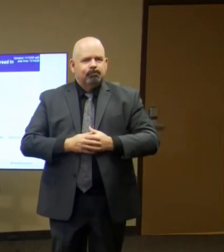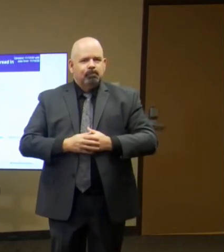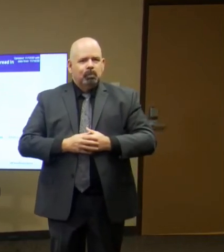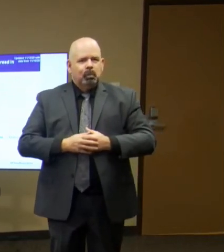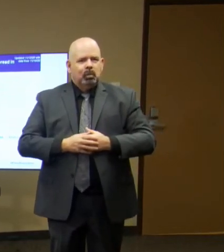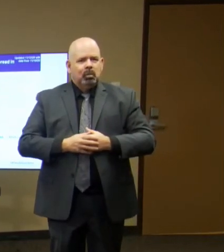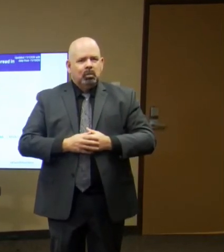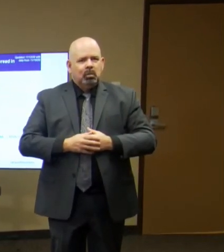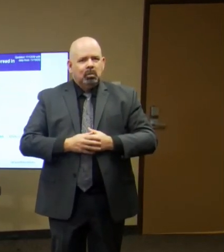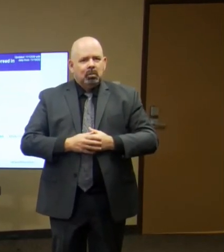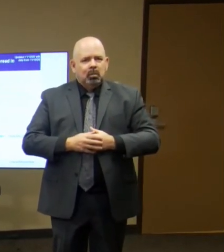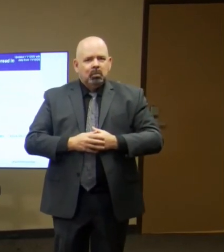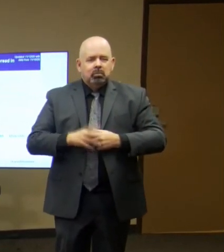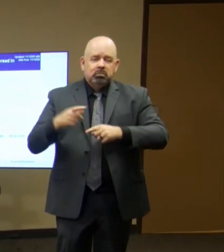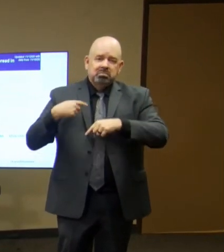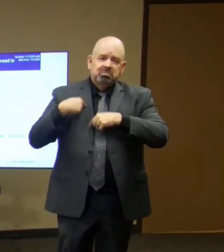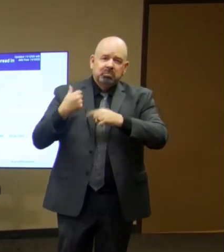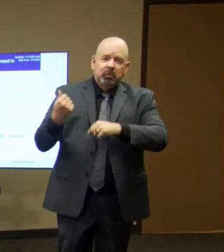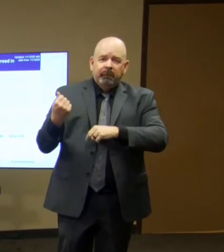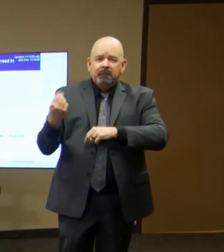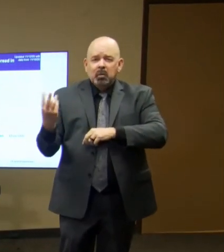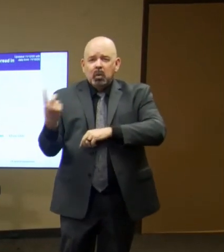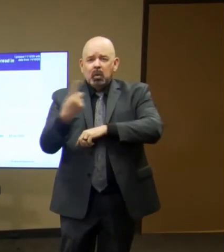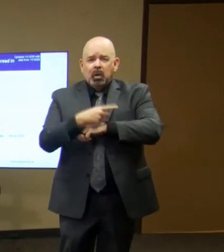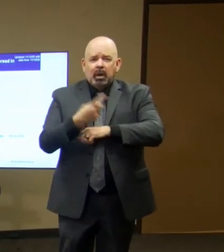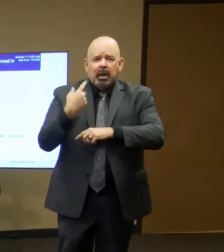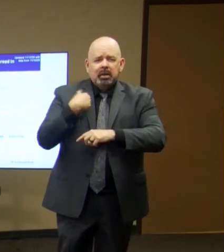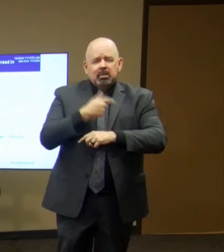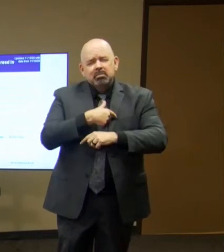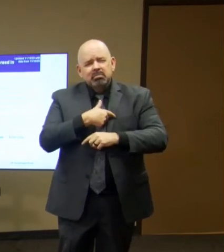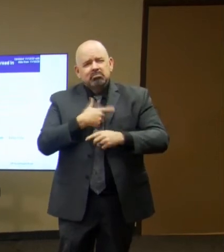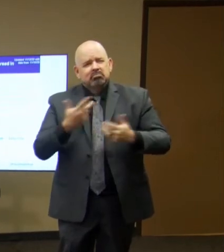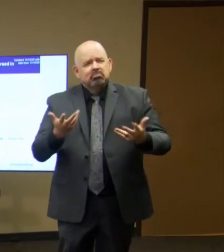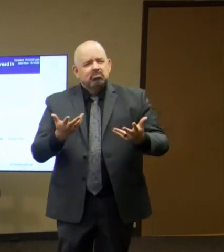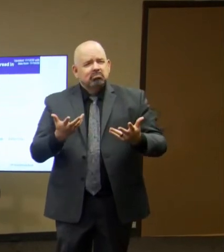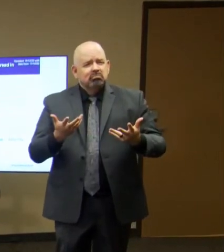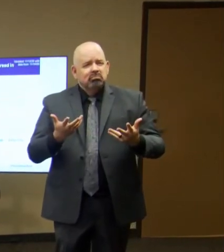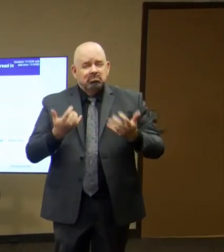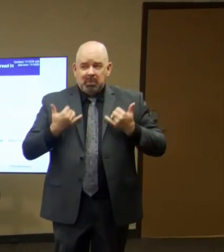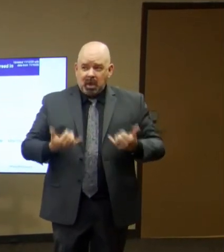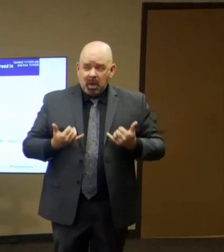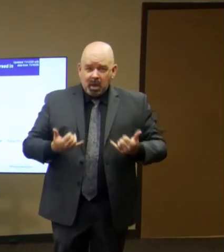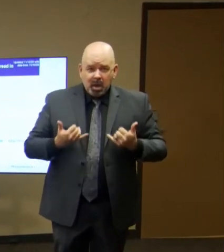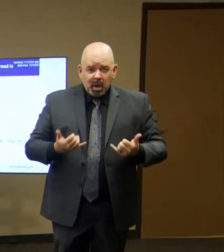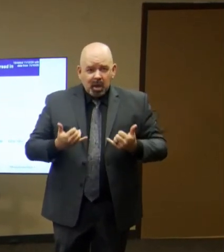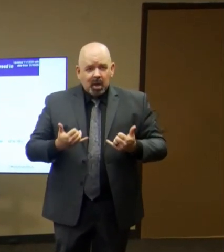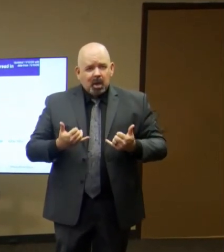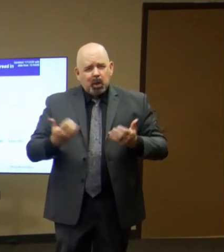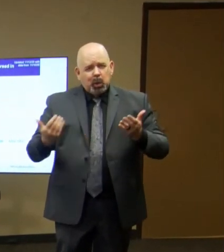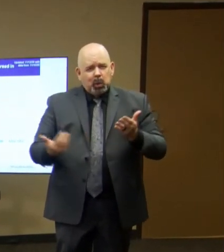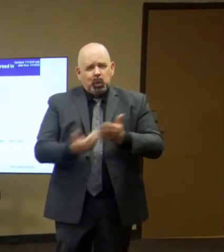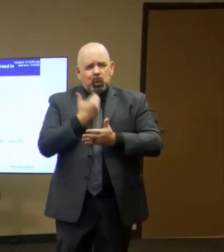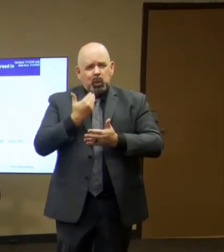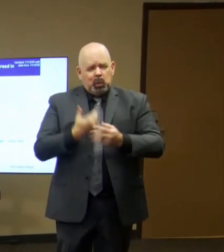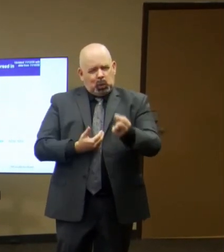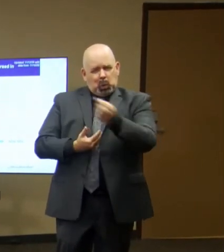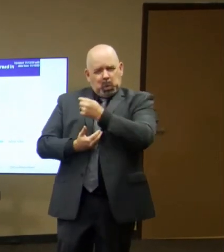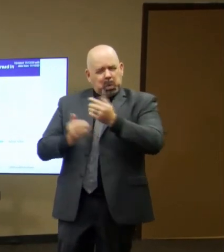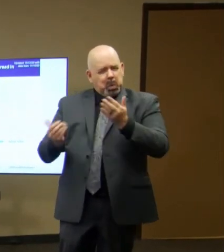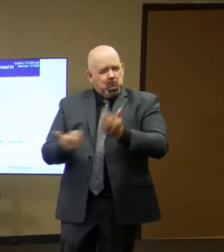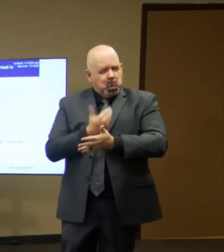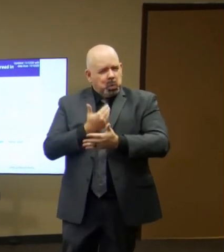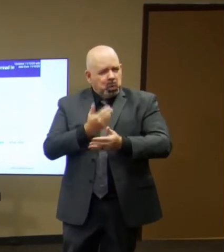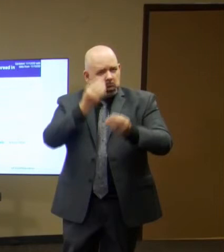days because this one just came out. So if you're a news station that's looked at those models, this is the brand new model from the medical